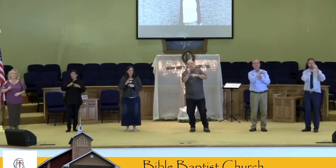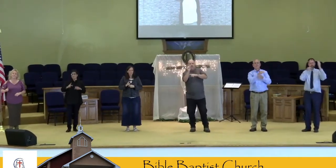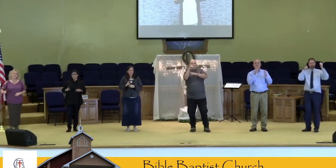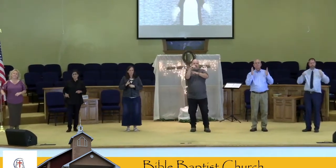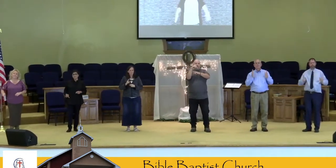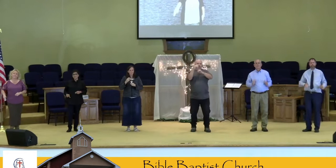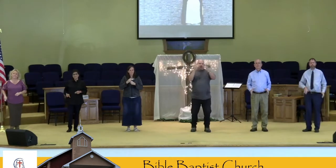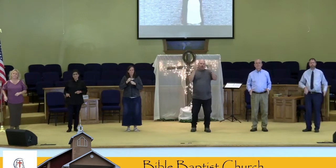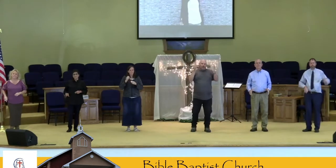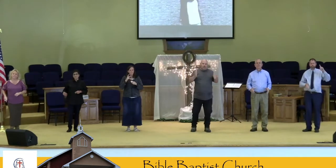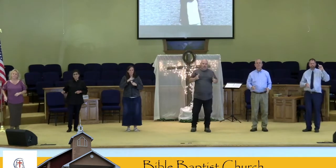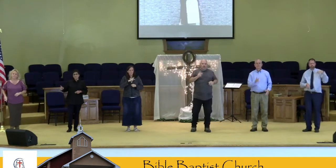conquering King.